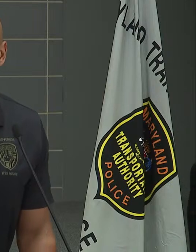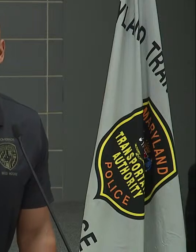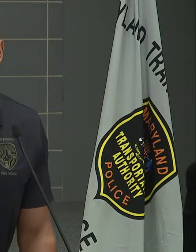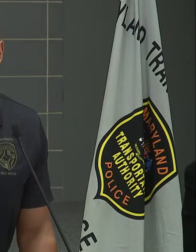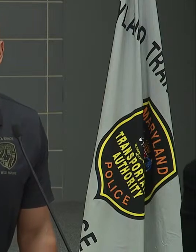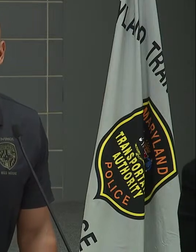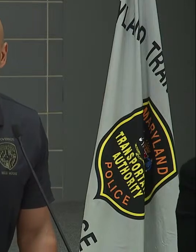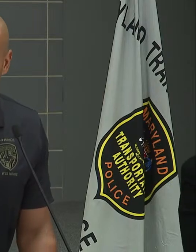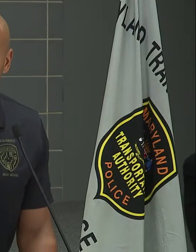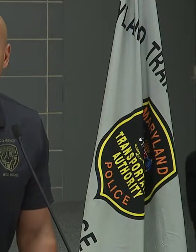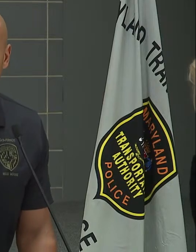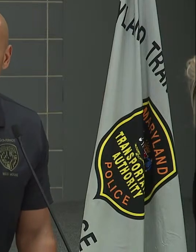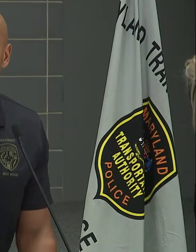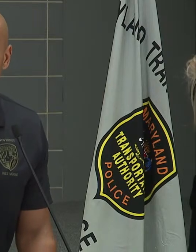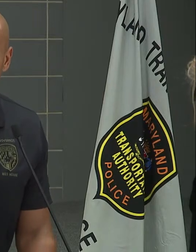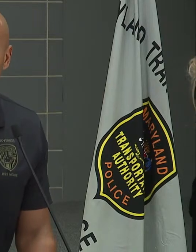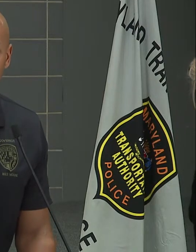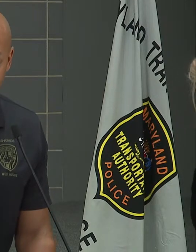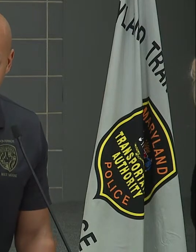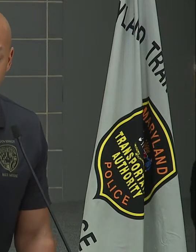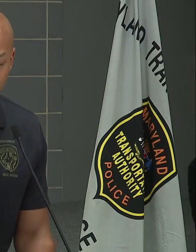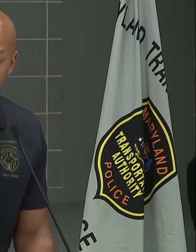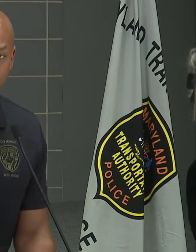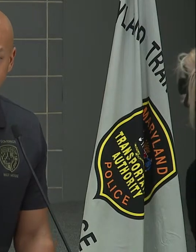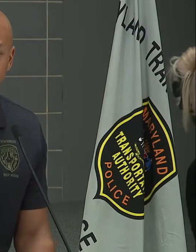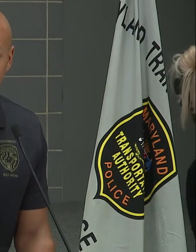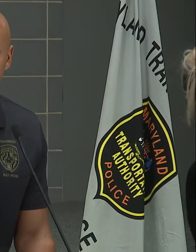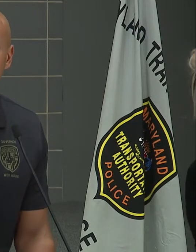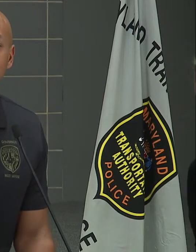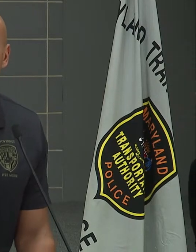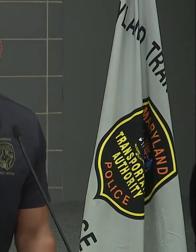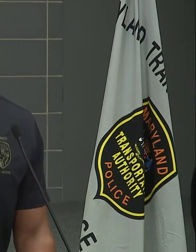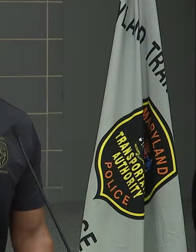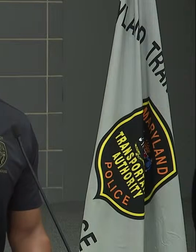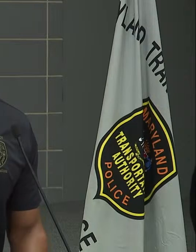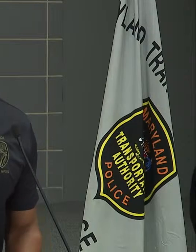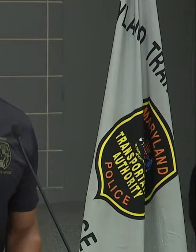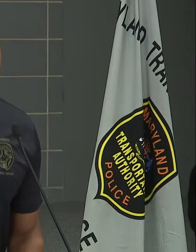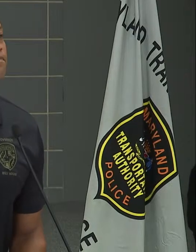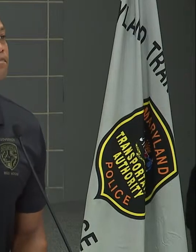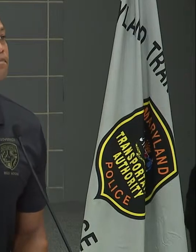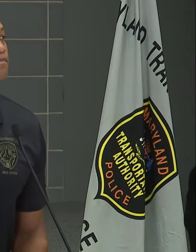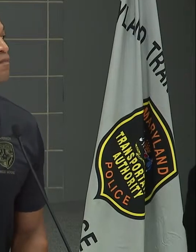now conversations. But our focus is on making sure that we accomplish the four objectives first.